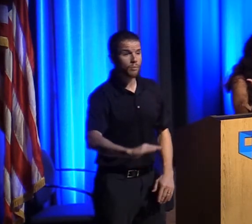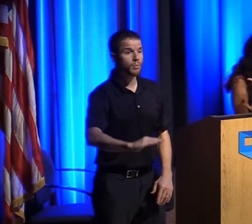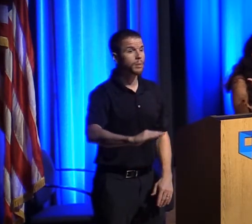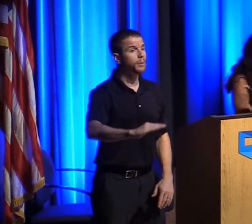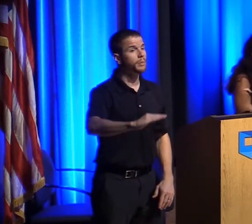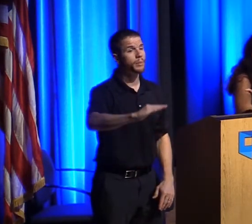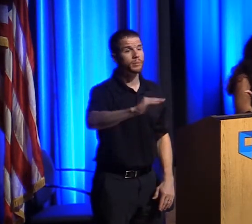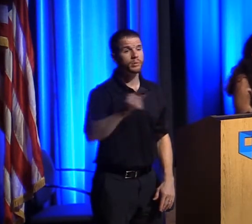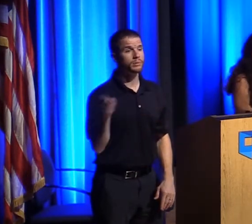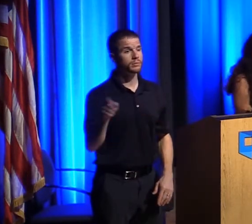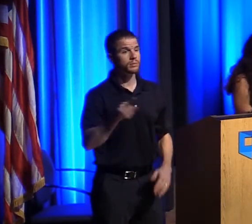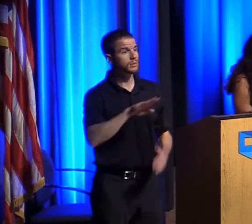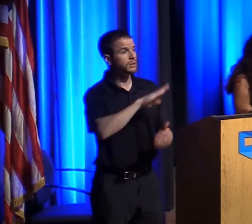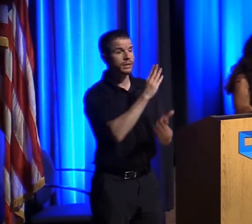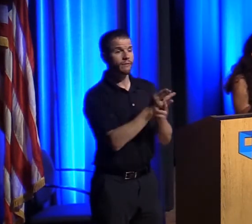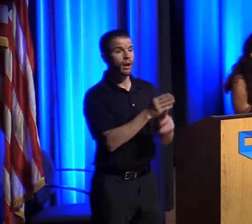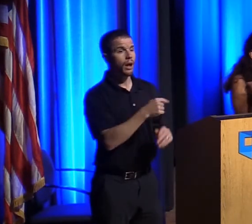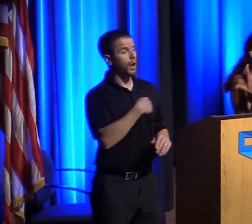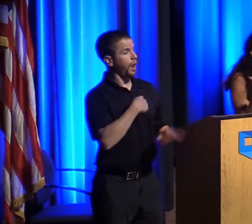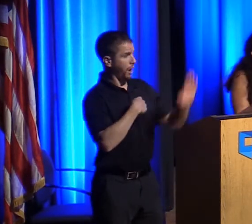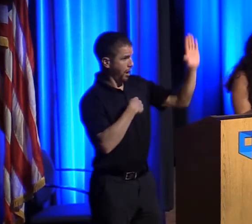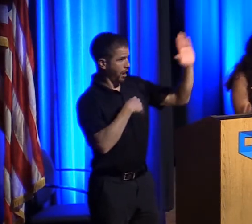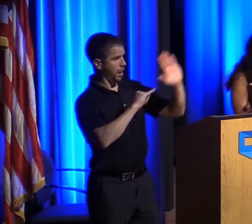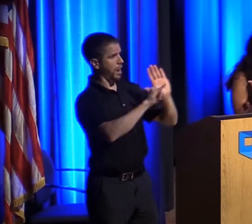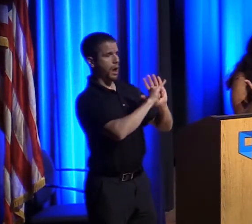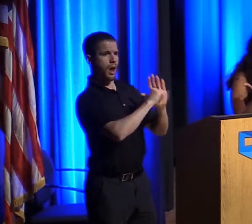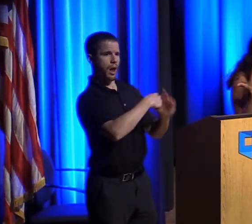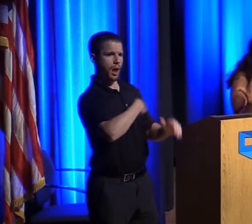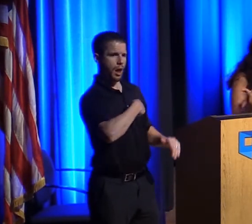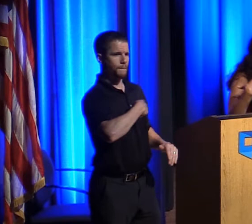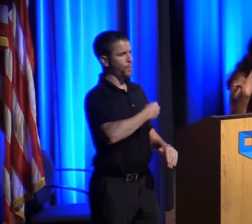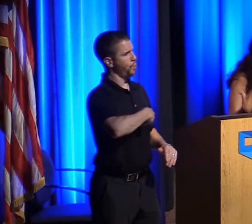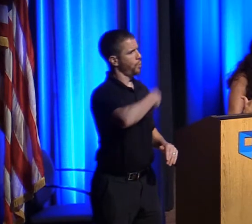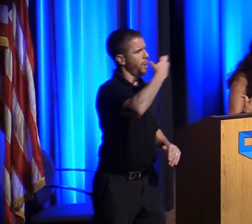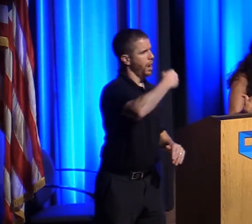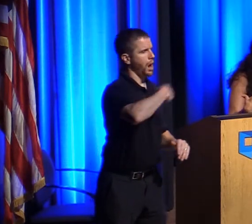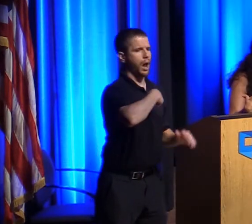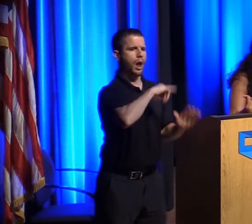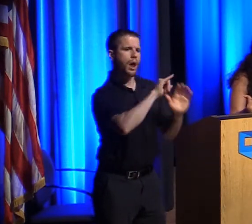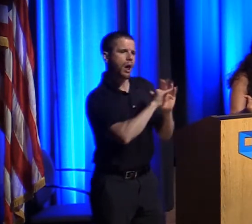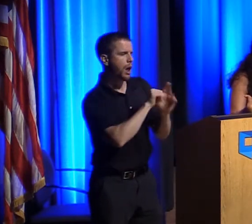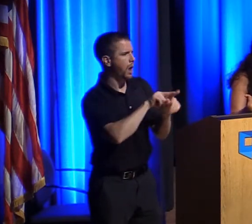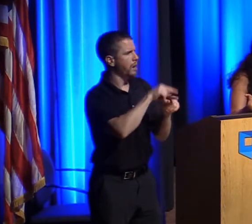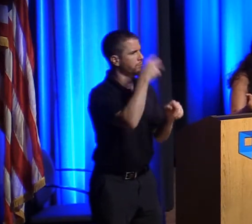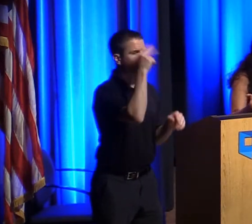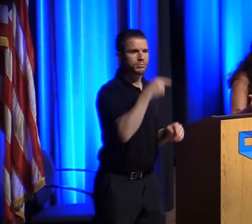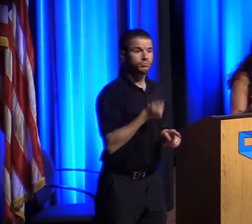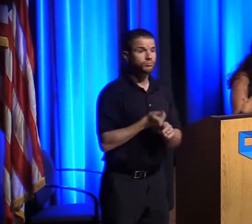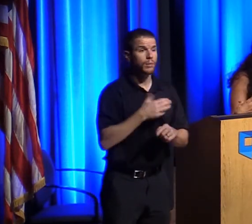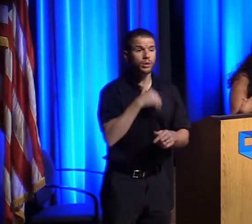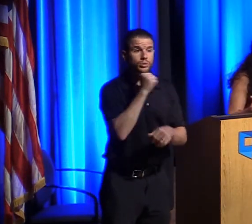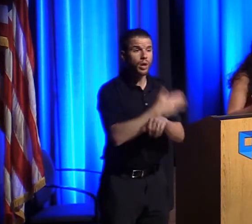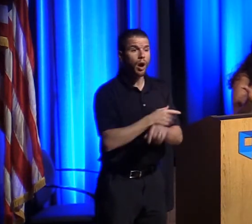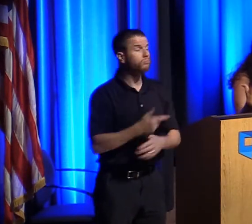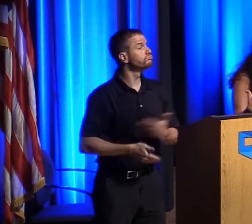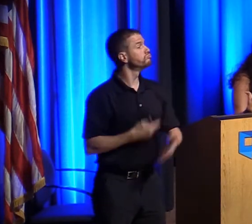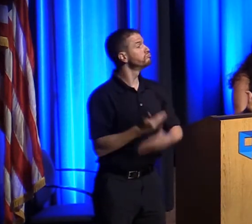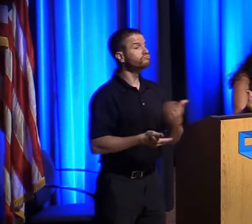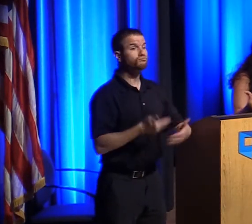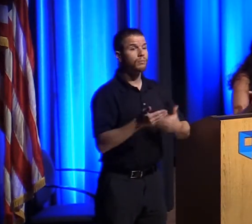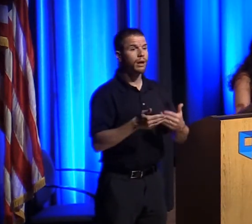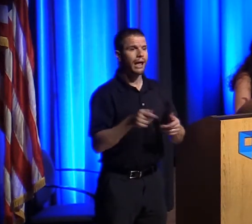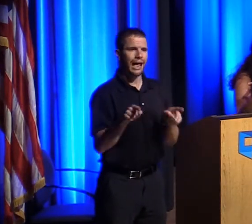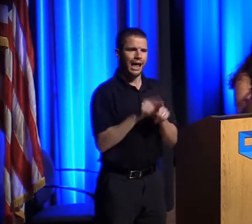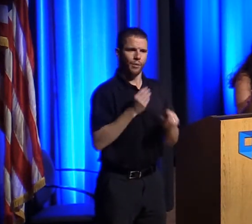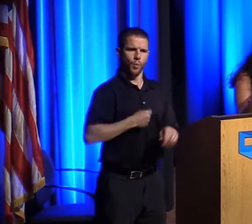identify as anything, right? And that's the privilege of being white, right? You're the majority, and so